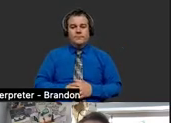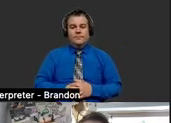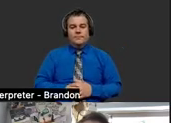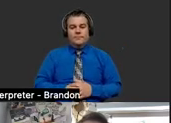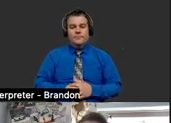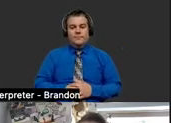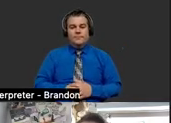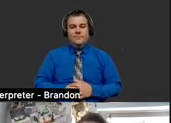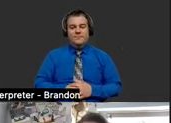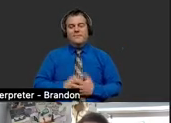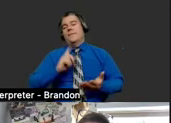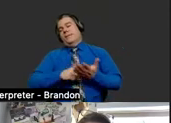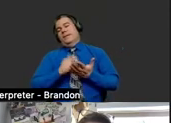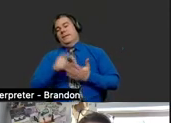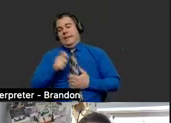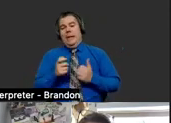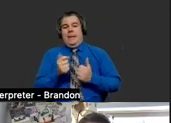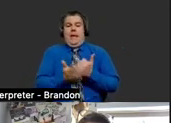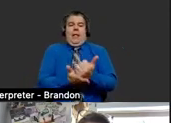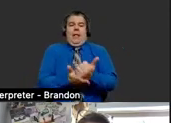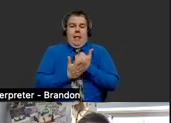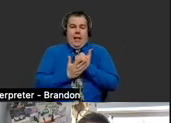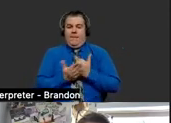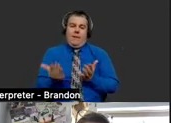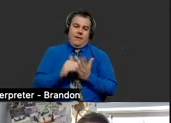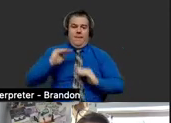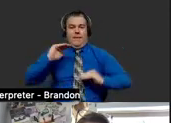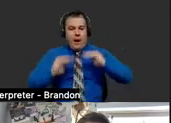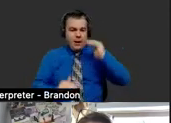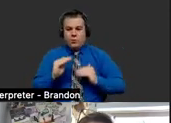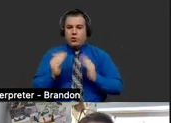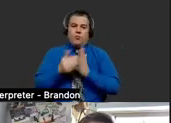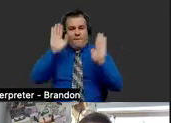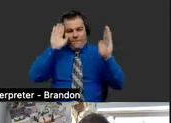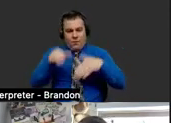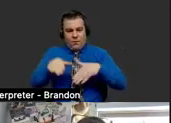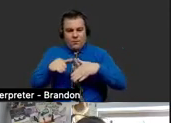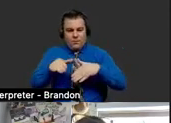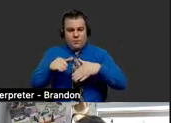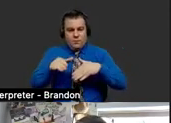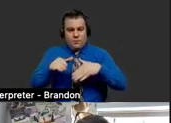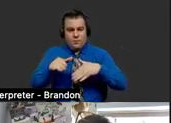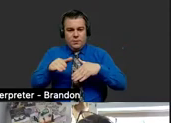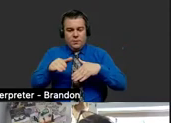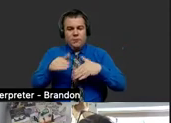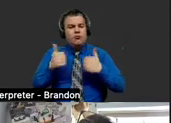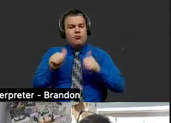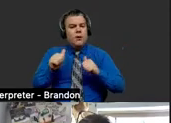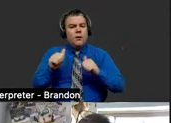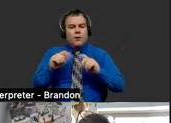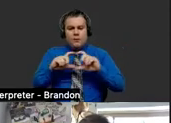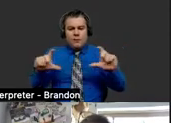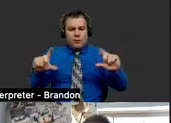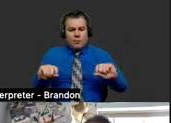it. Sometimes we need a little help to get ourselves back in balance and to refocus on our sorry, I was trying to make this little bar go away. Okay, there we